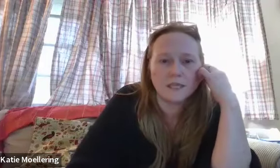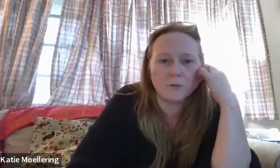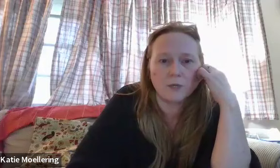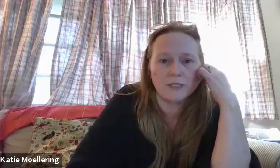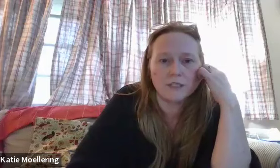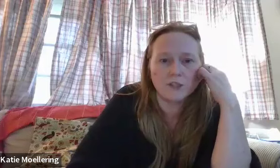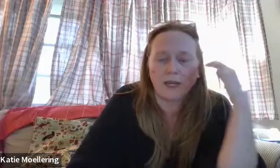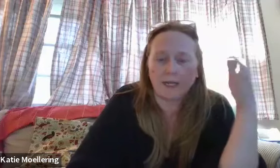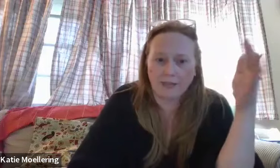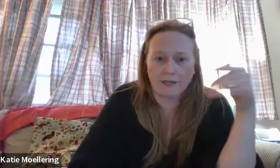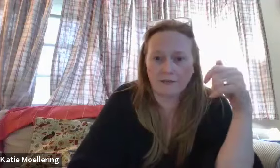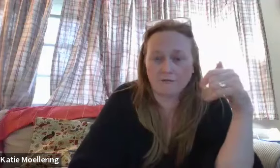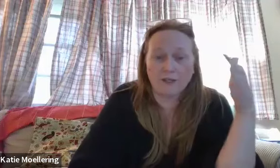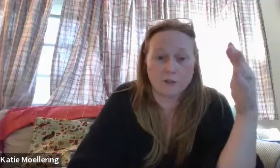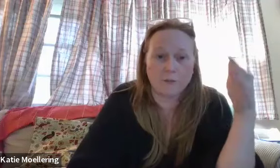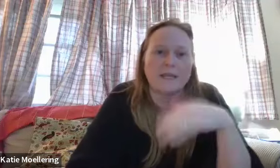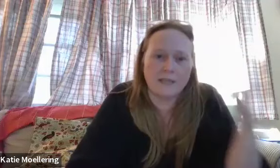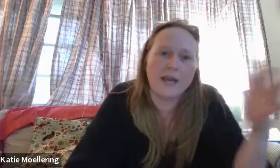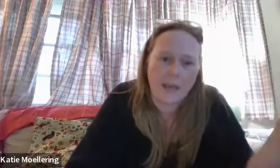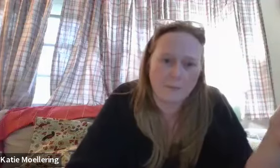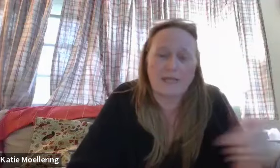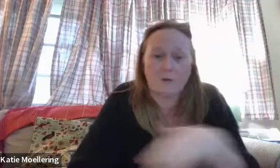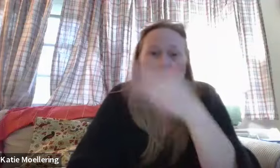said was you might add like fingers, like not happy or